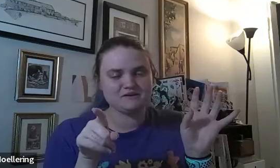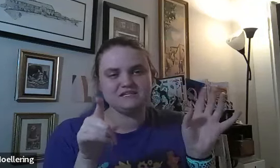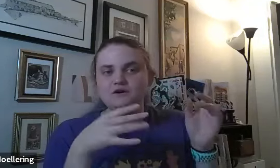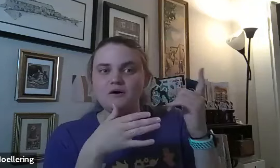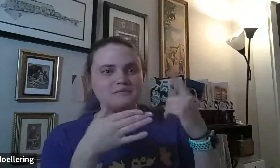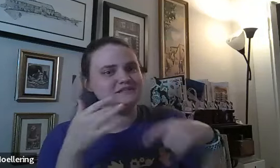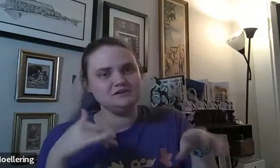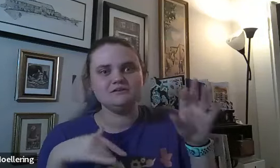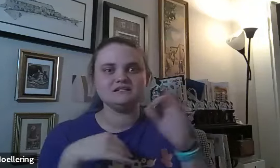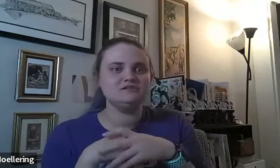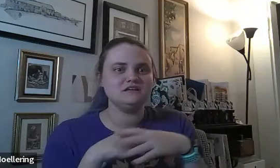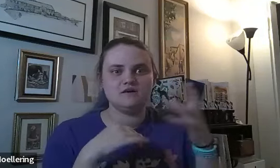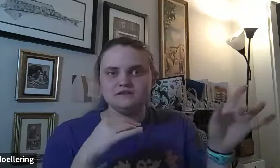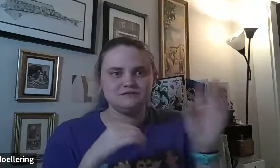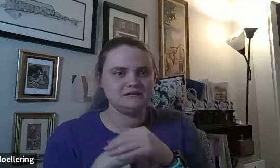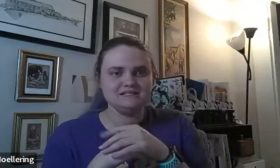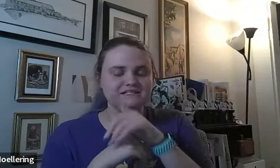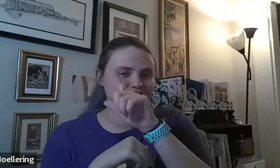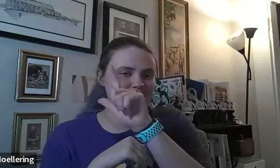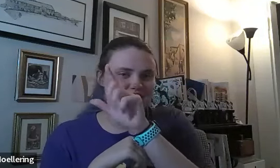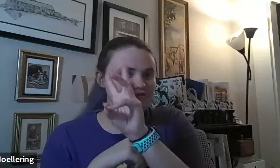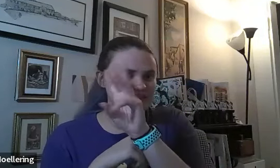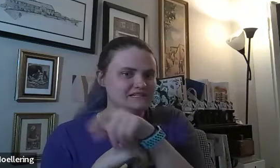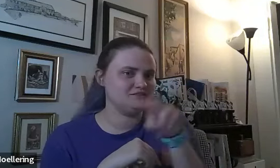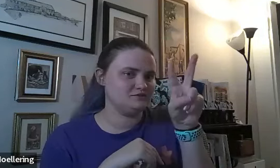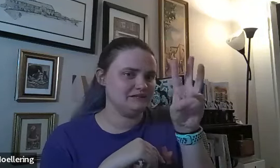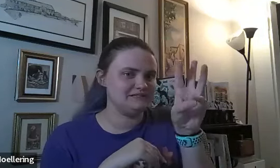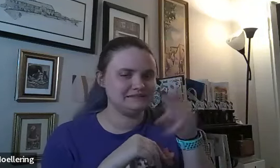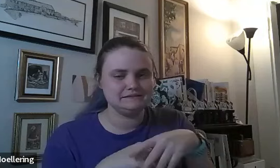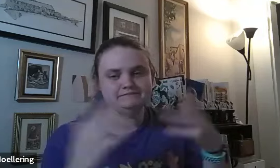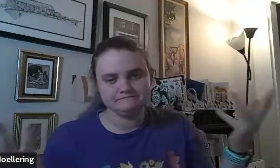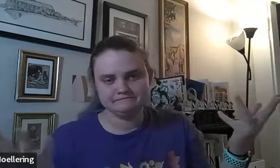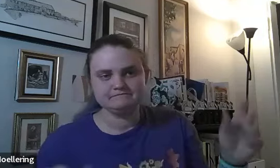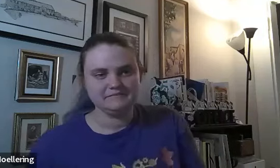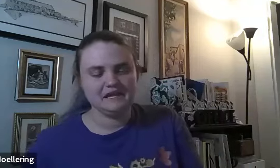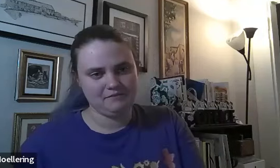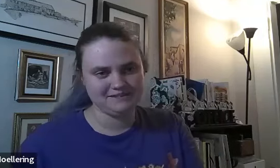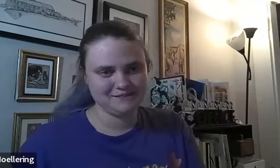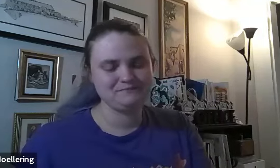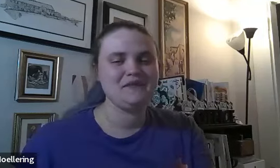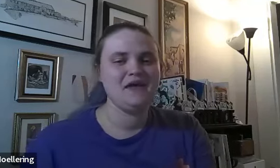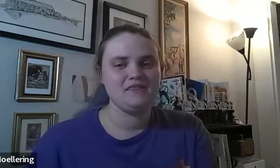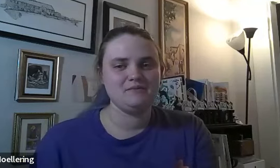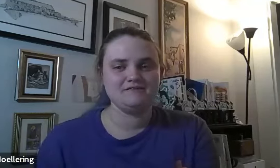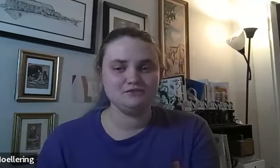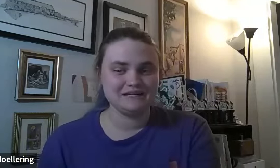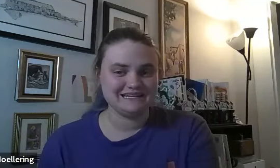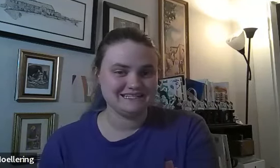see you, I'm going to see you next Tuesday on the 26th. And if I say 26 or 26, it happens. Then we have